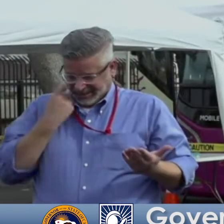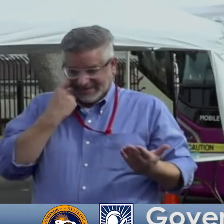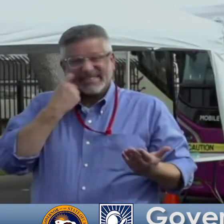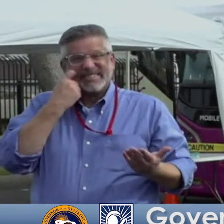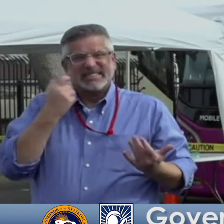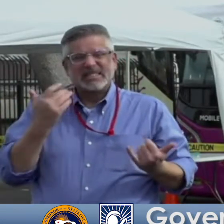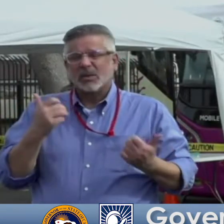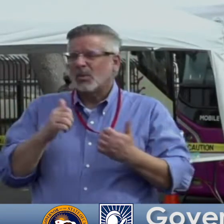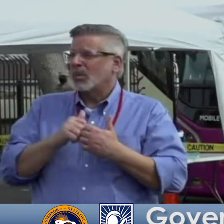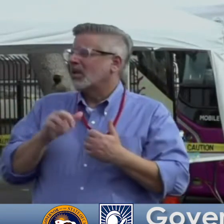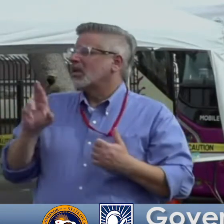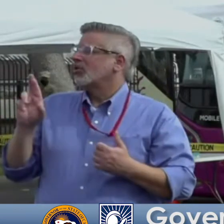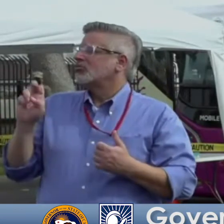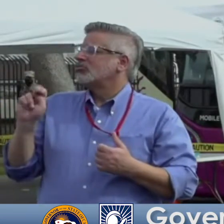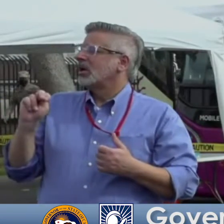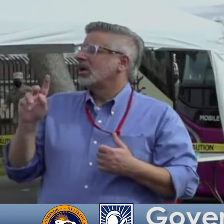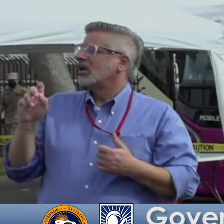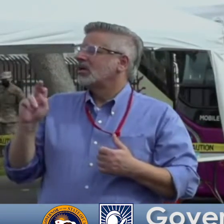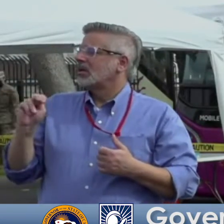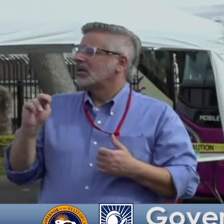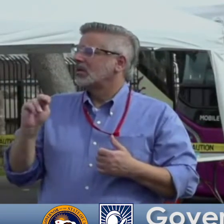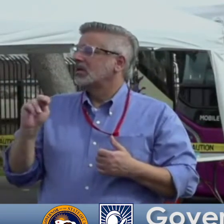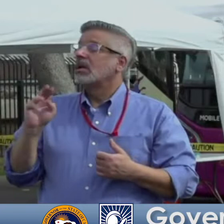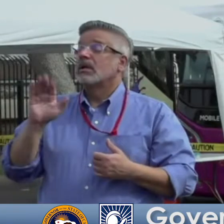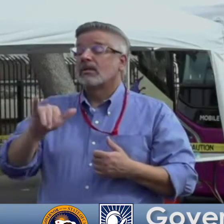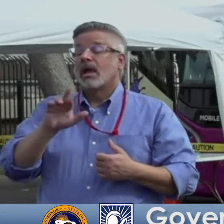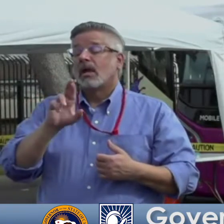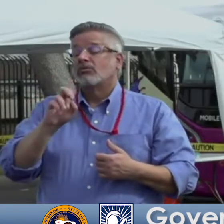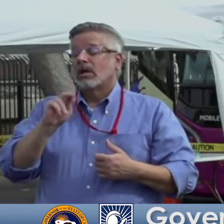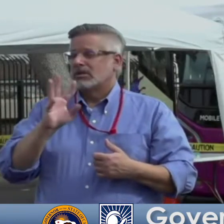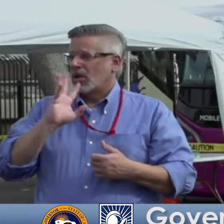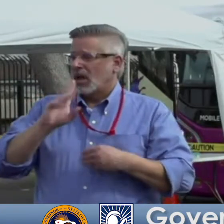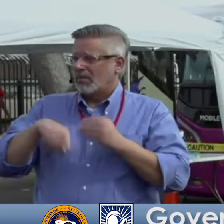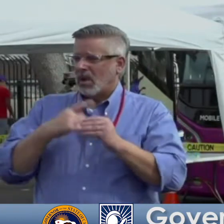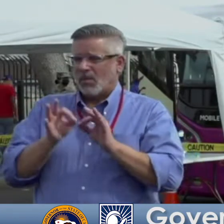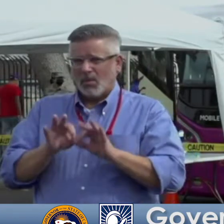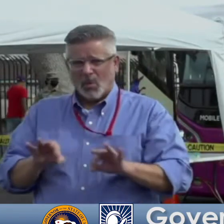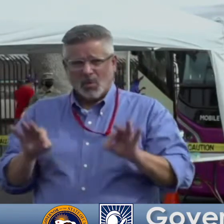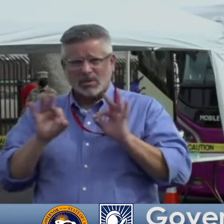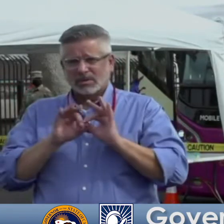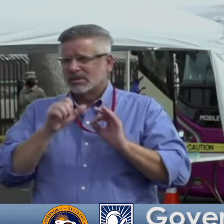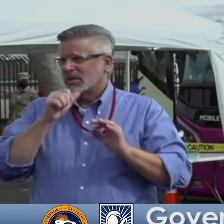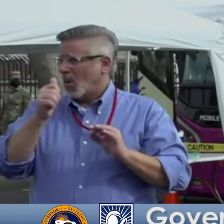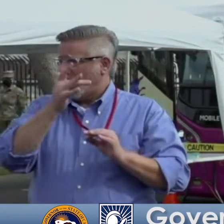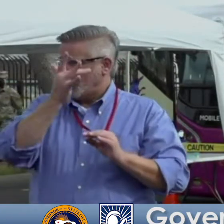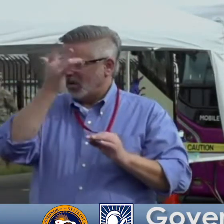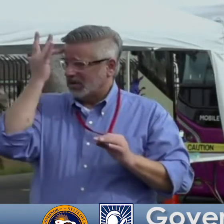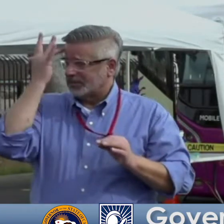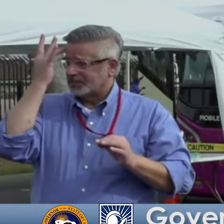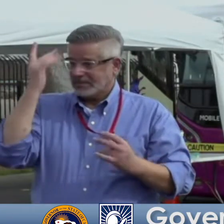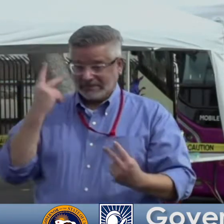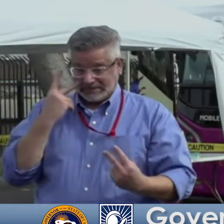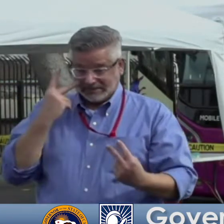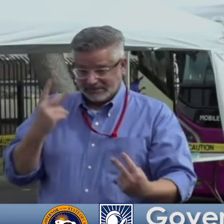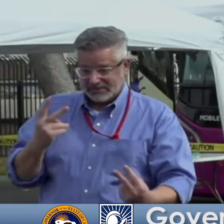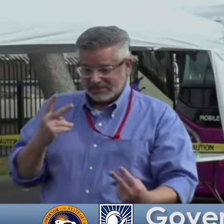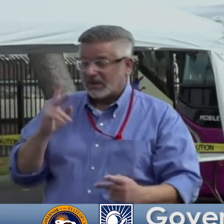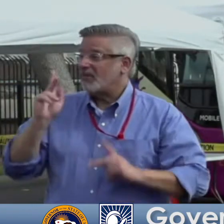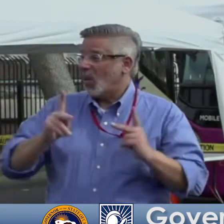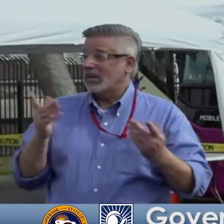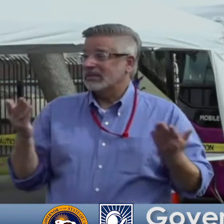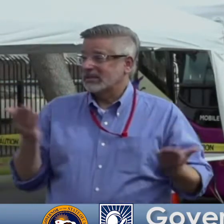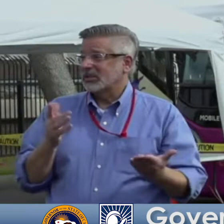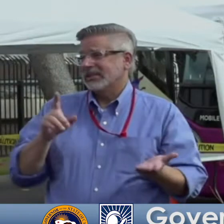with Speaker Rendon, and Speaker Rendon talked to me about the importance of not forgetting the visit, because the folks